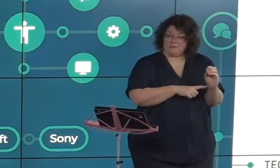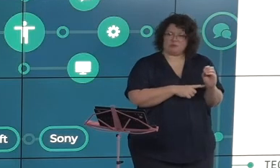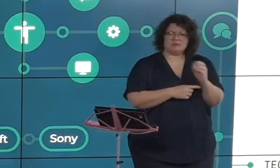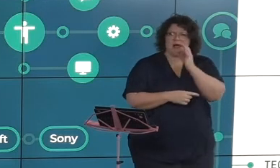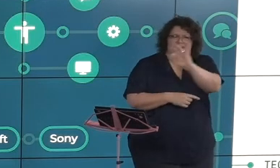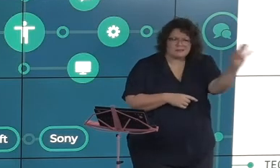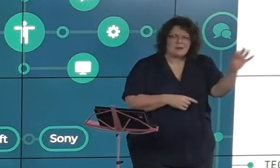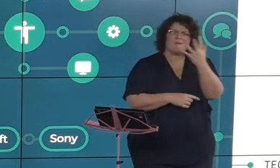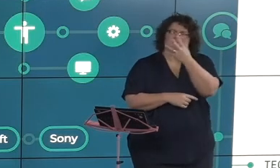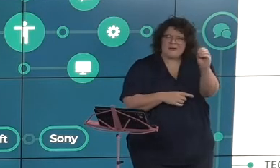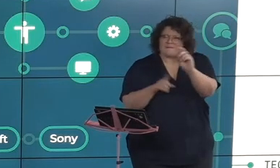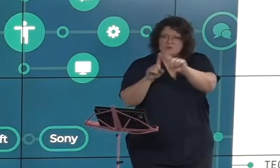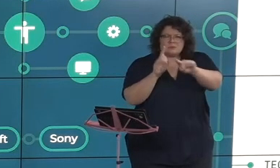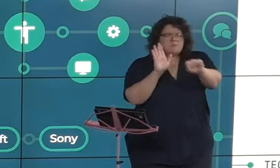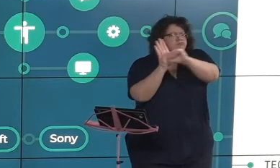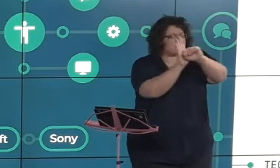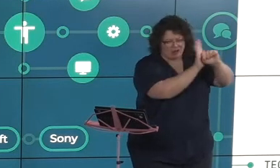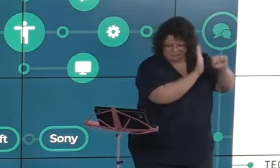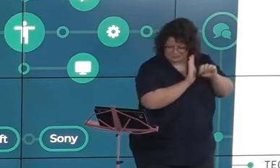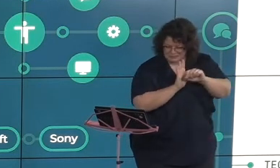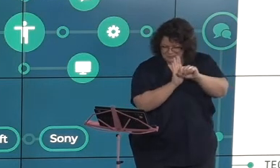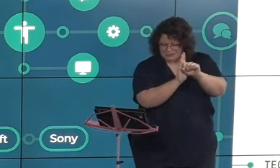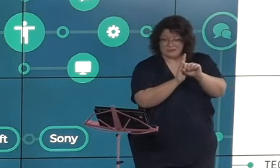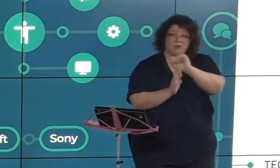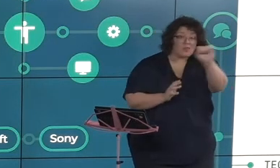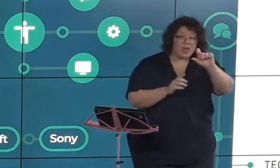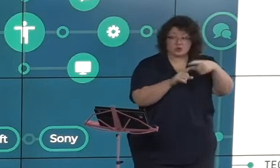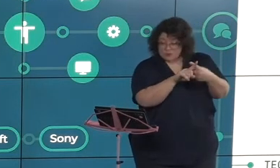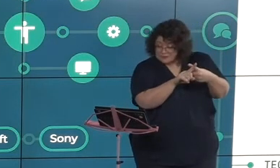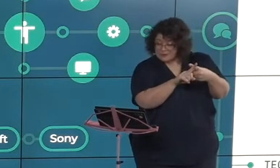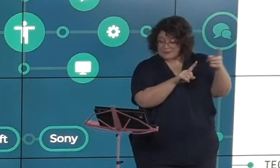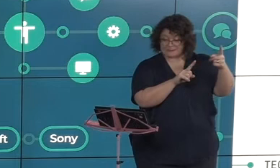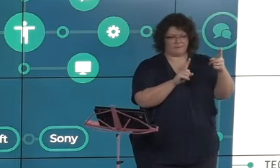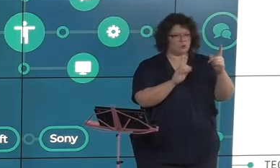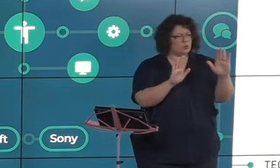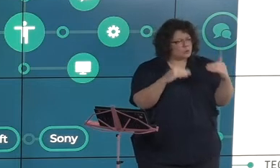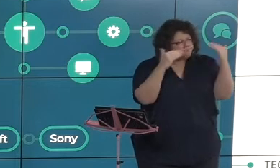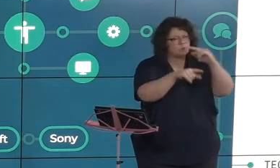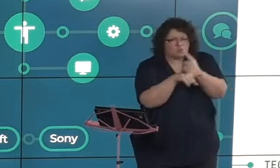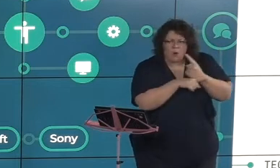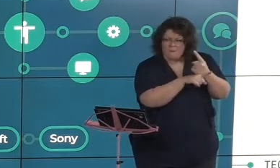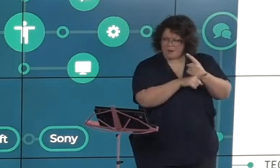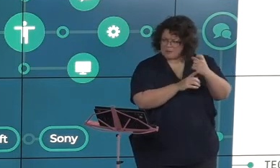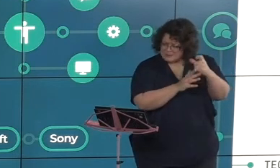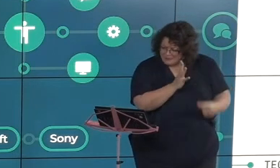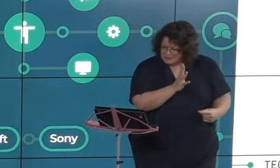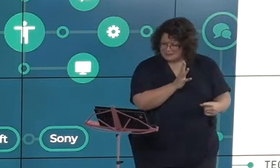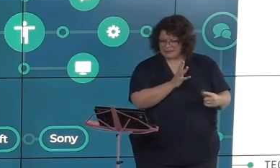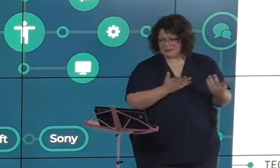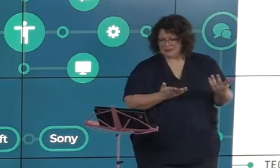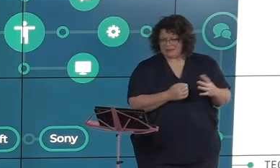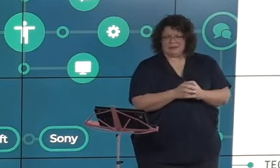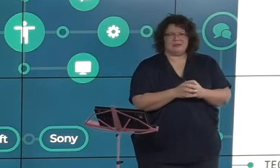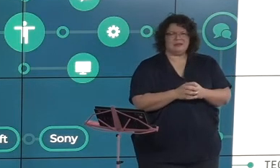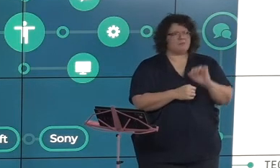level, and extend their definition of inclusion beyond the small categories, and make a commitment to action, but